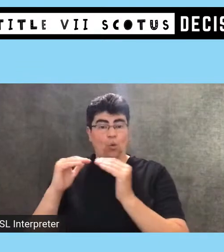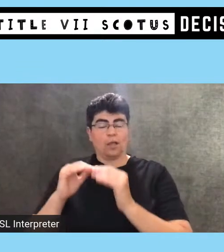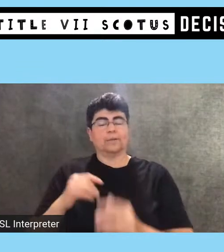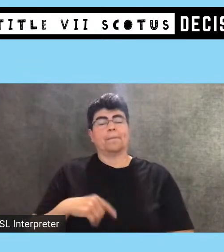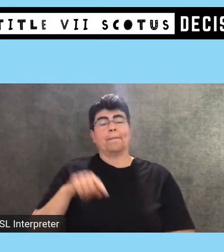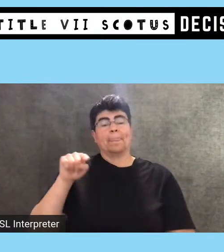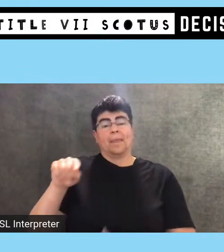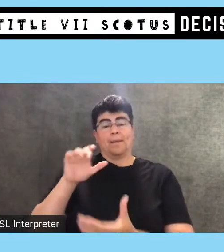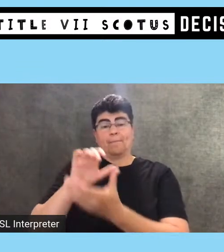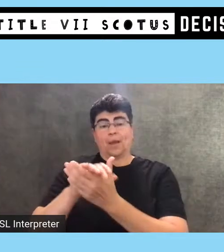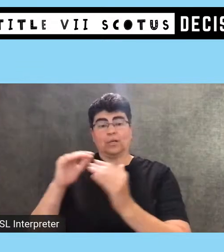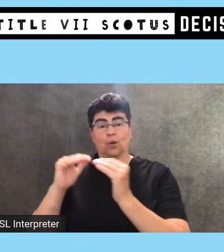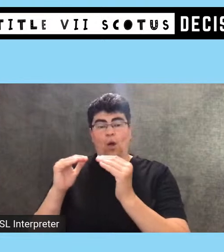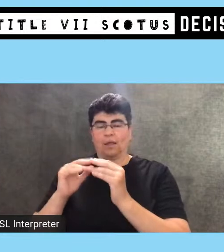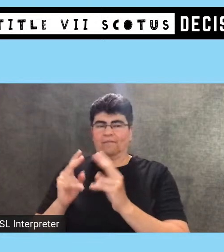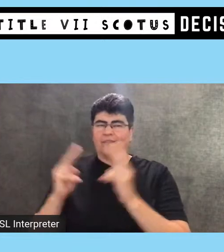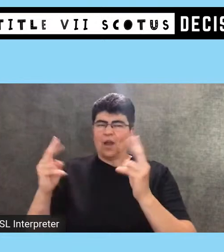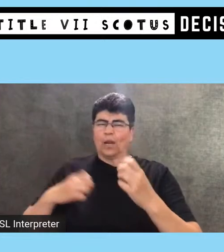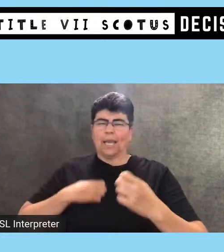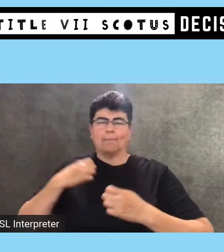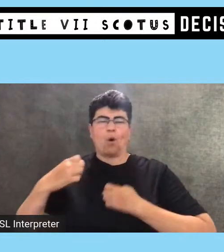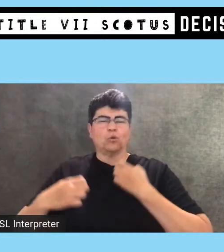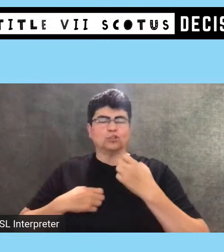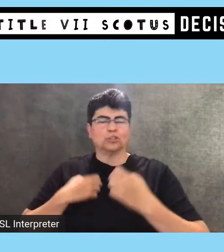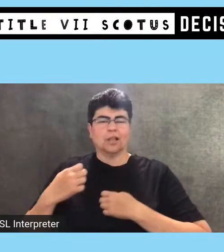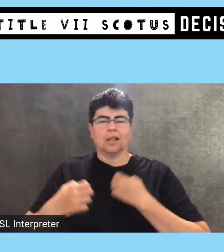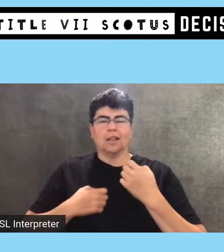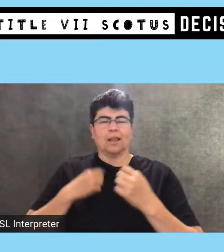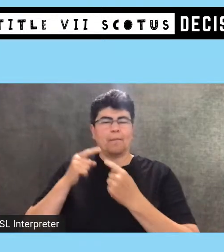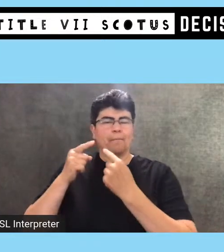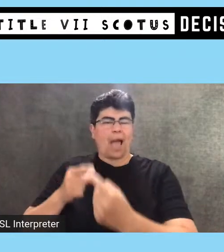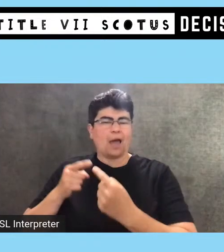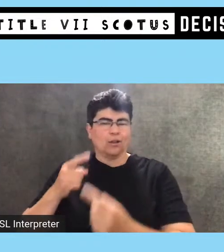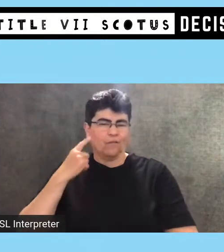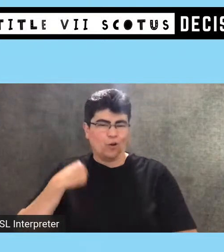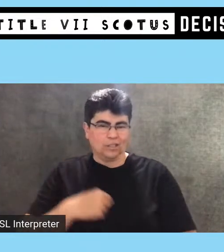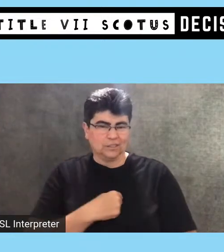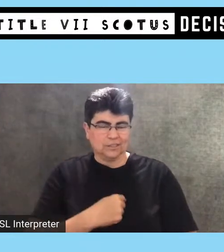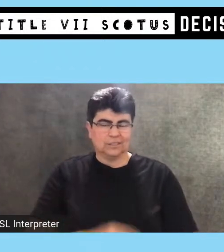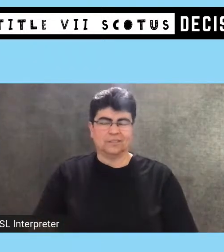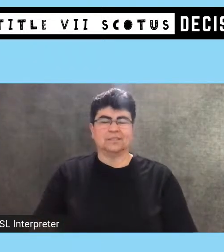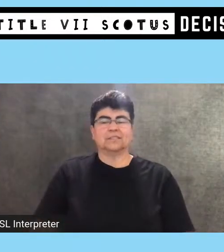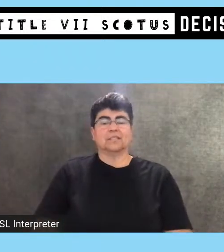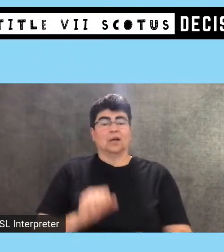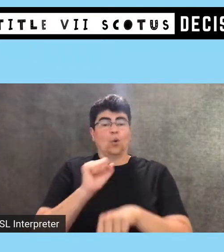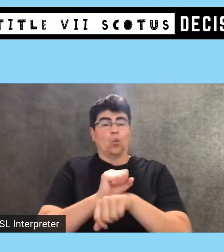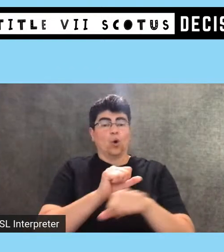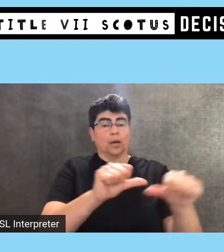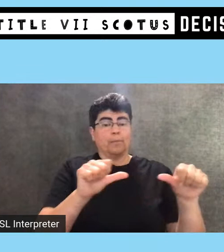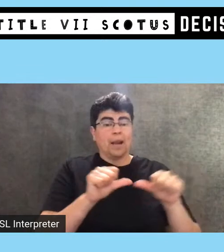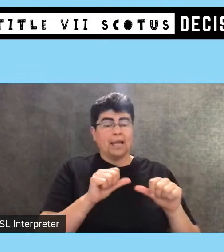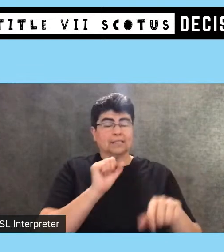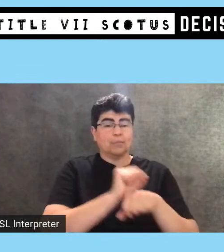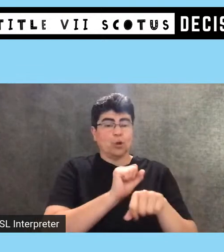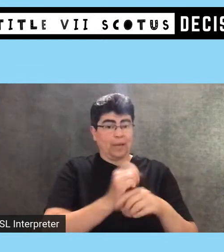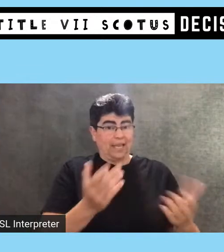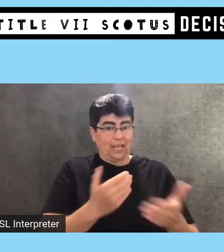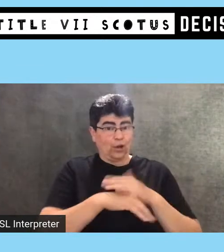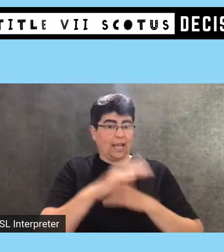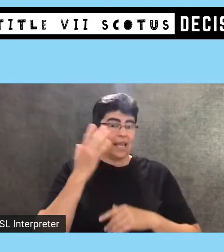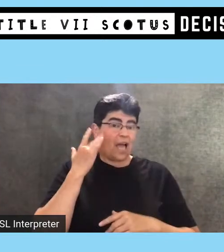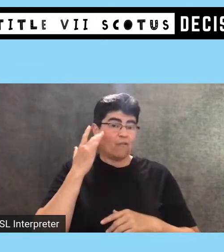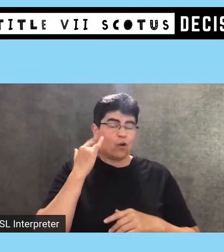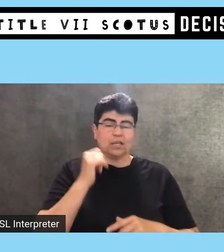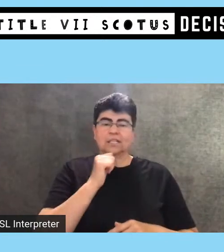marriage equality was a very emotional battle for us. Workplace employment here in California